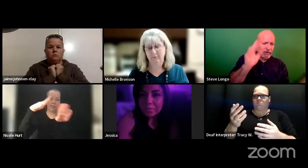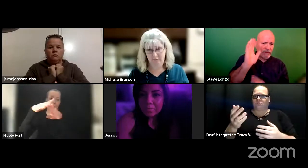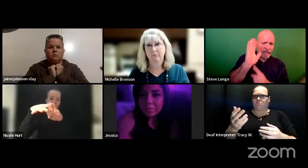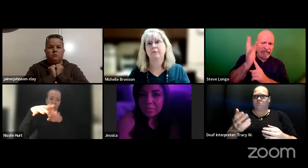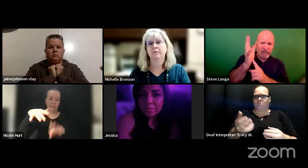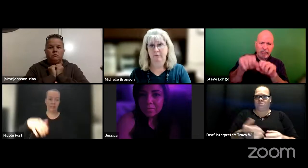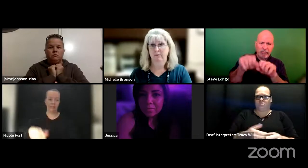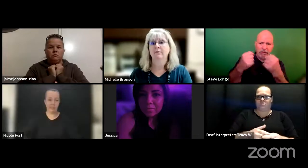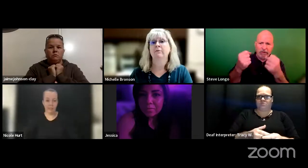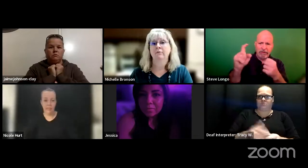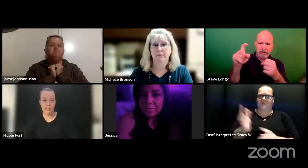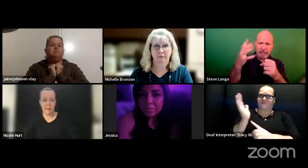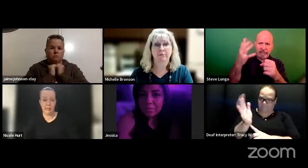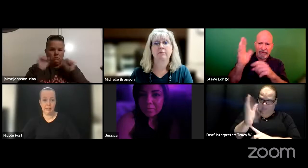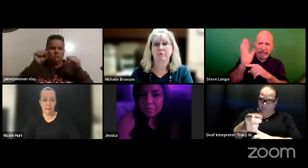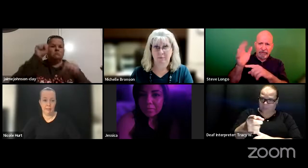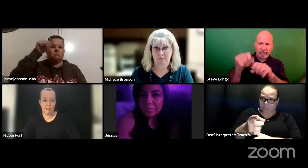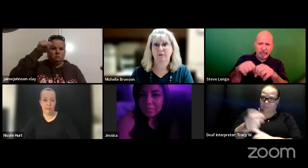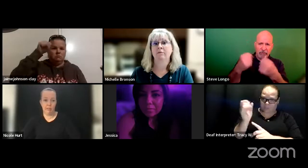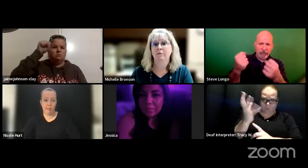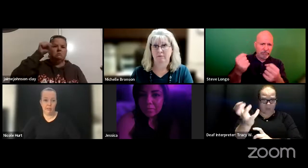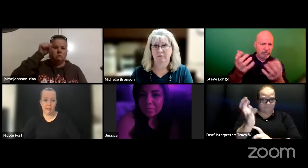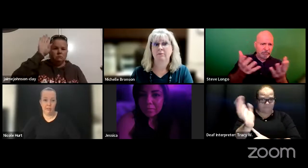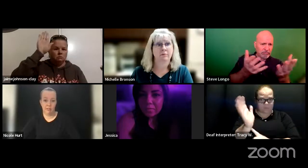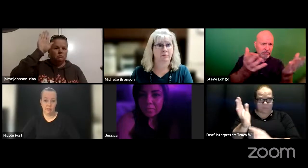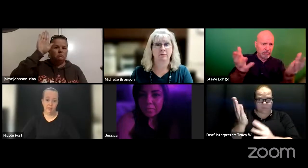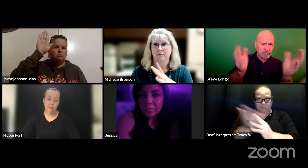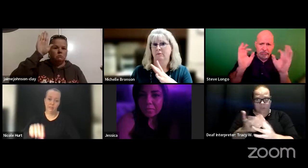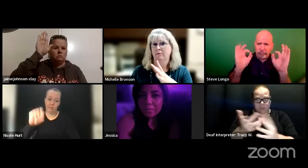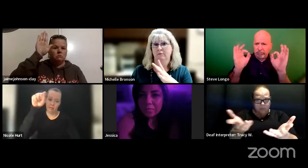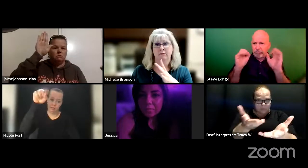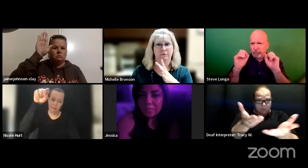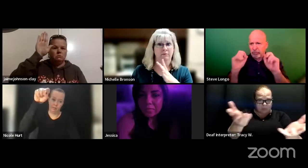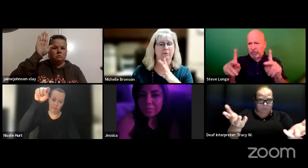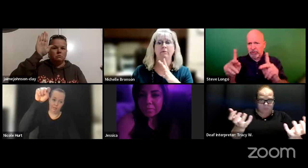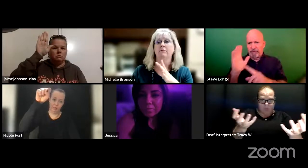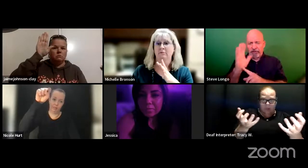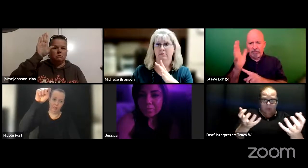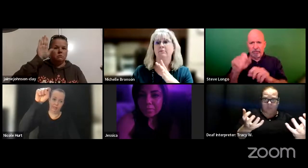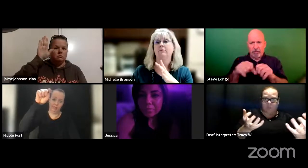through. This is Nicole. I would like to ask for a break.